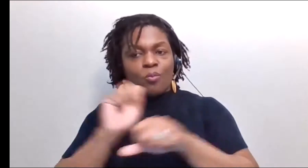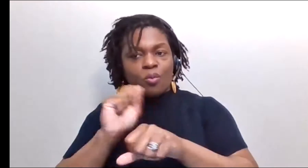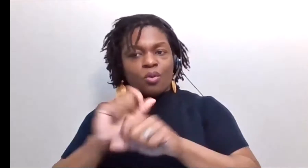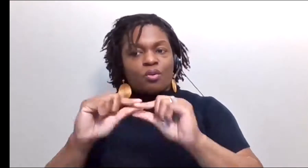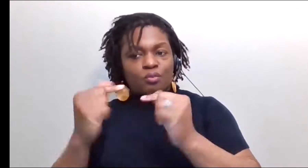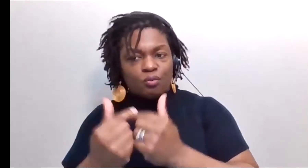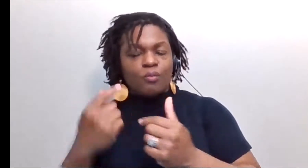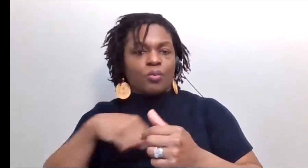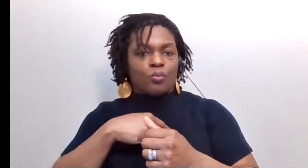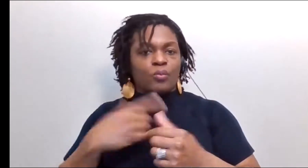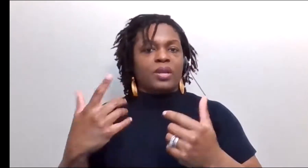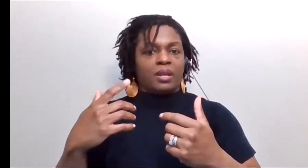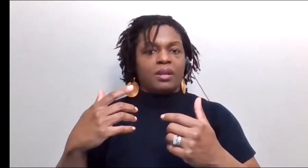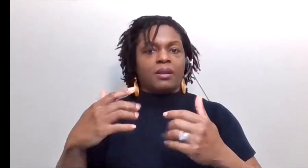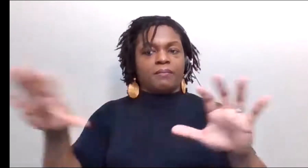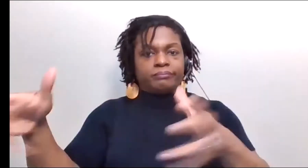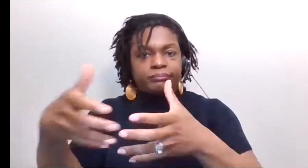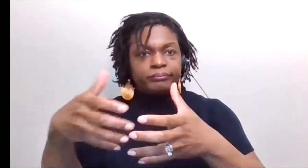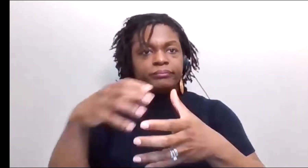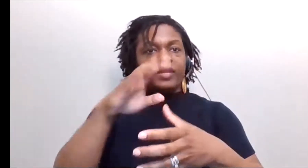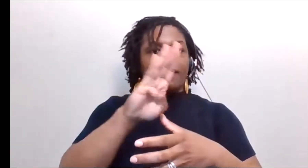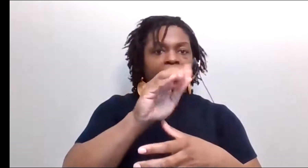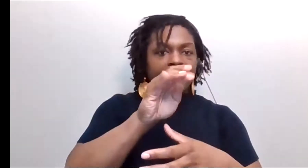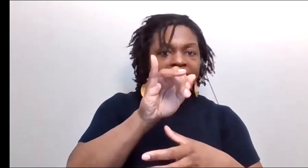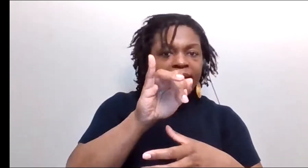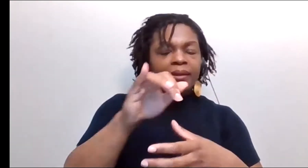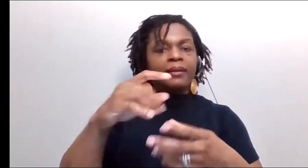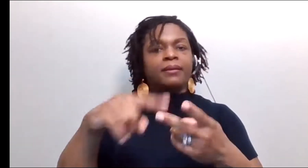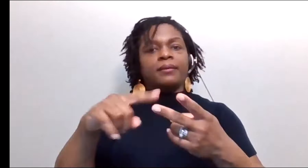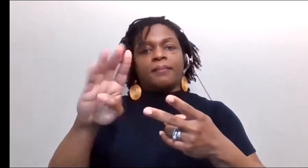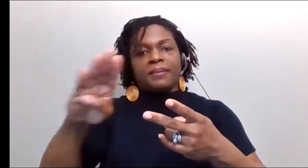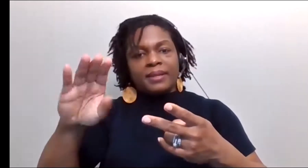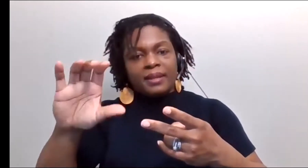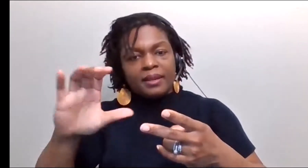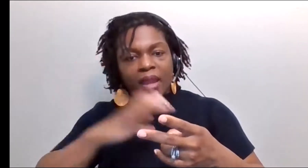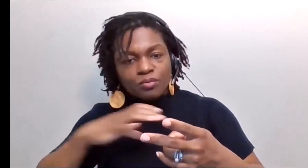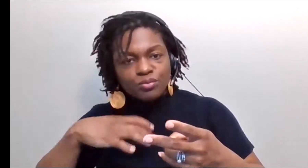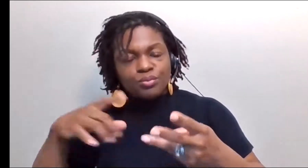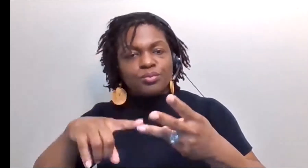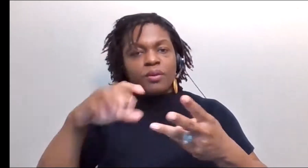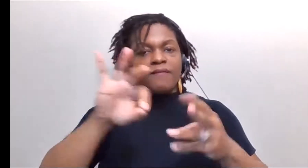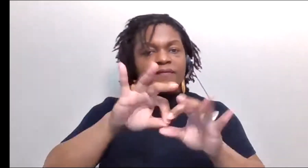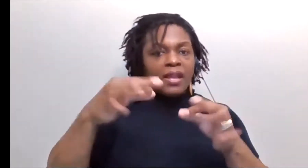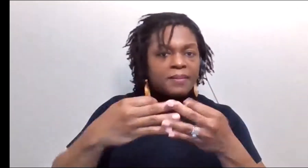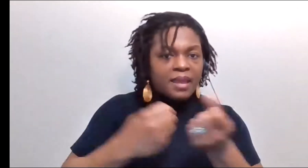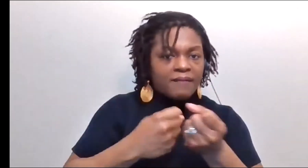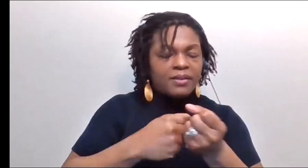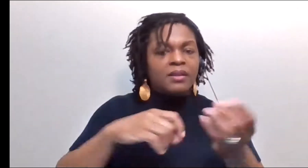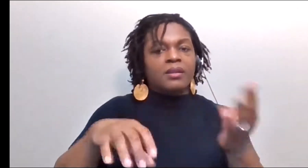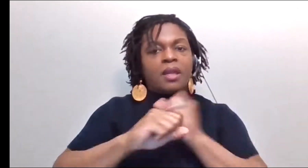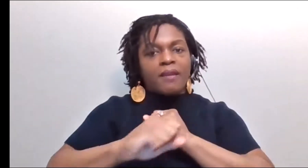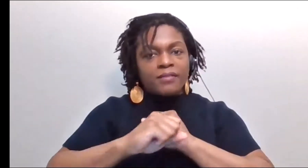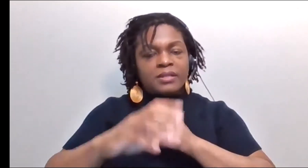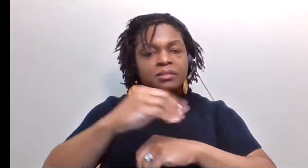together. We got Bambi on it from GODA. We have representation from DD Council. We have family advocates. We have advocates, and we have the